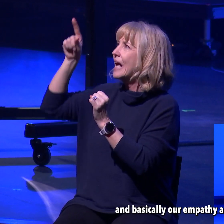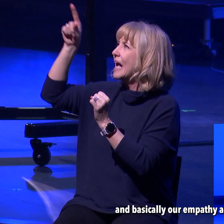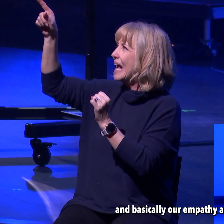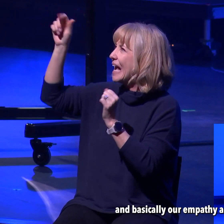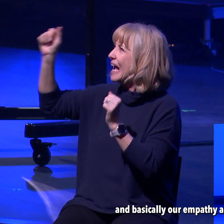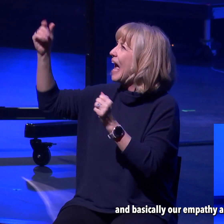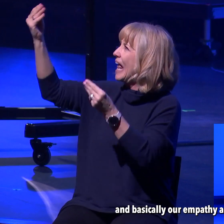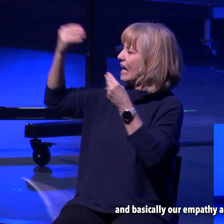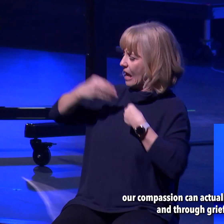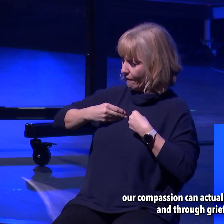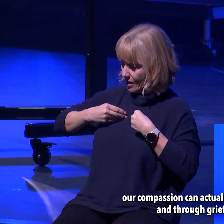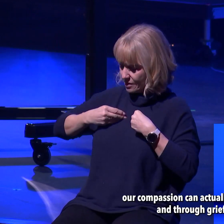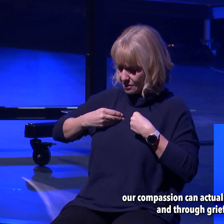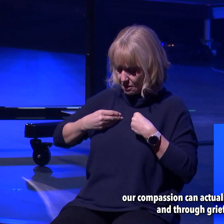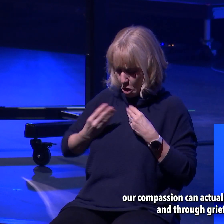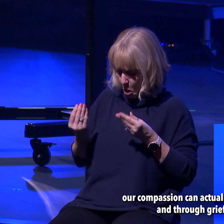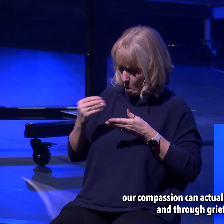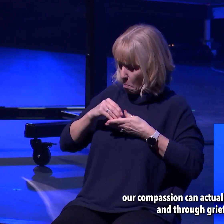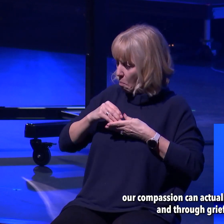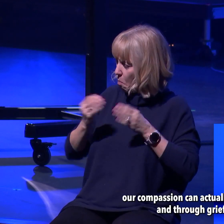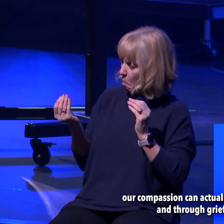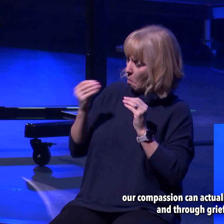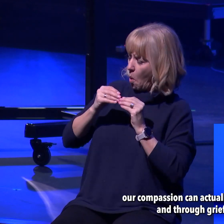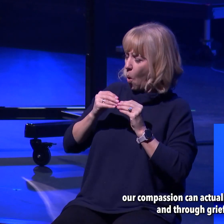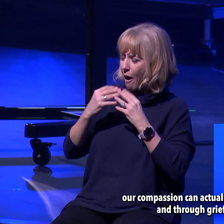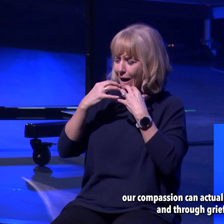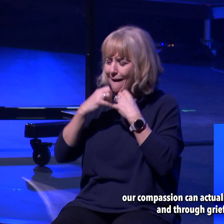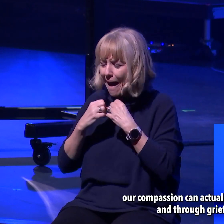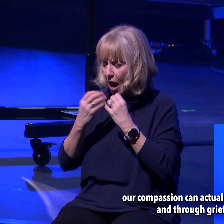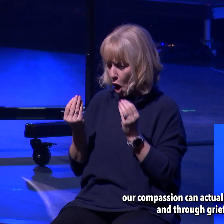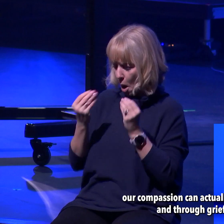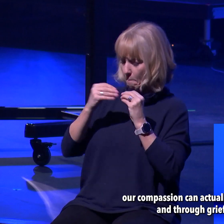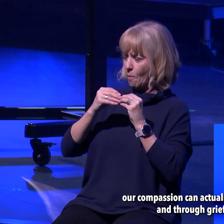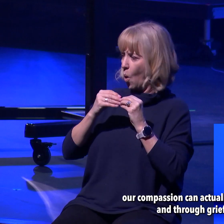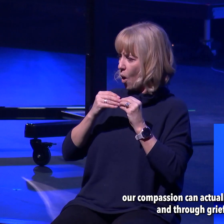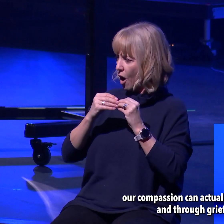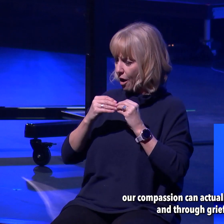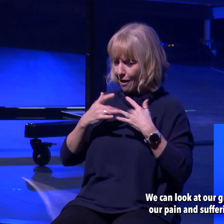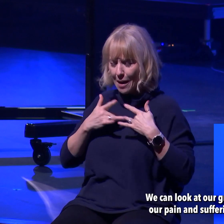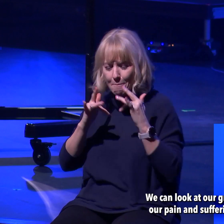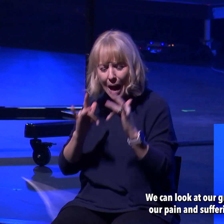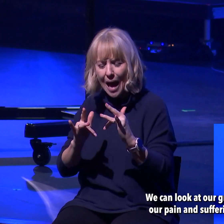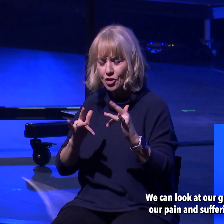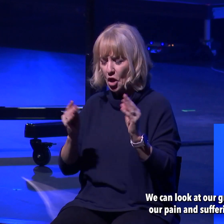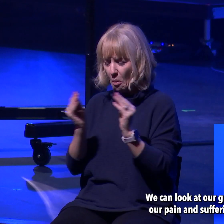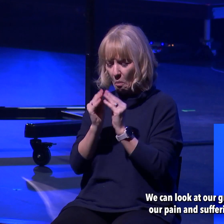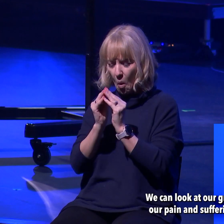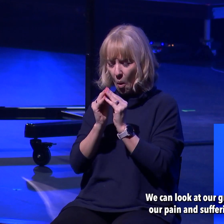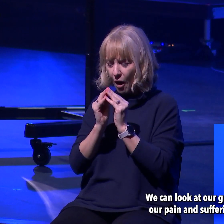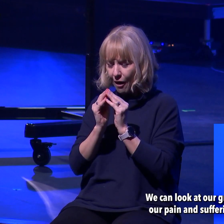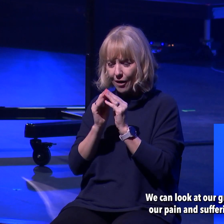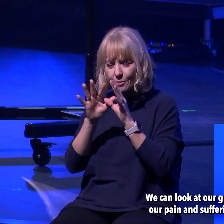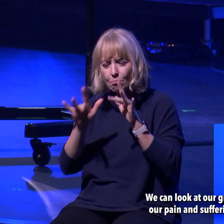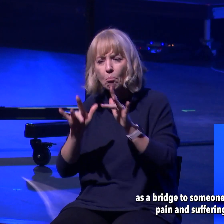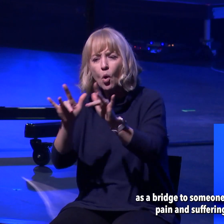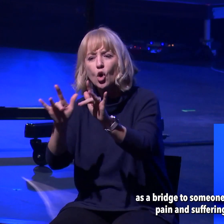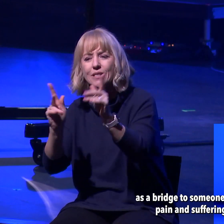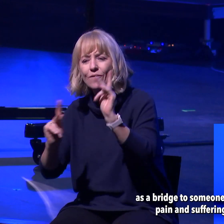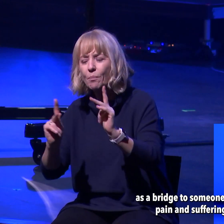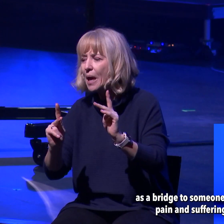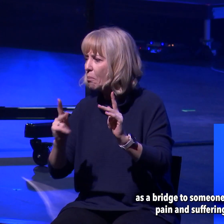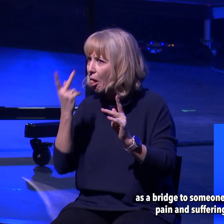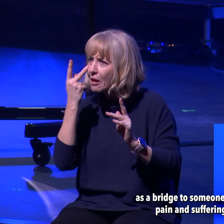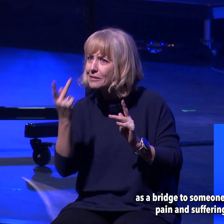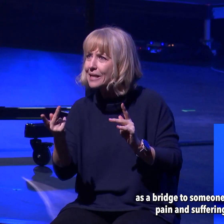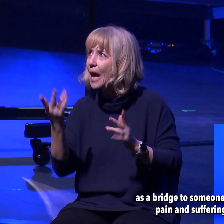our care, our compassion can actually grow in and through grief. We can look at our grief, our pain and suffering as a